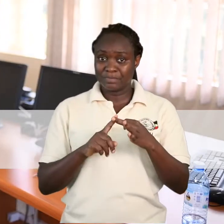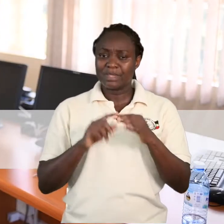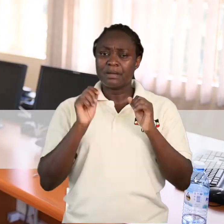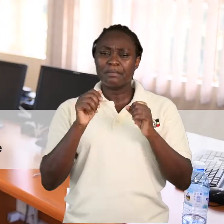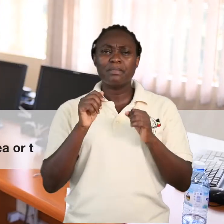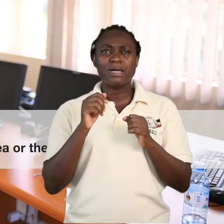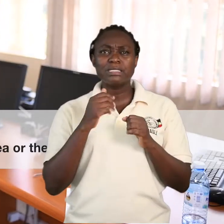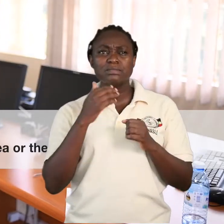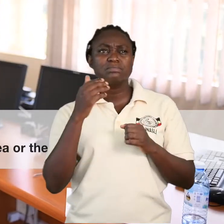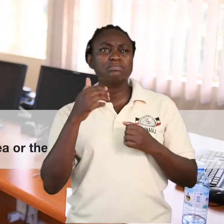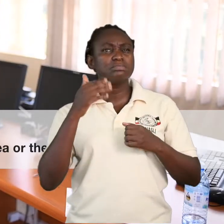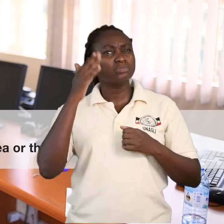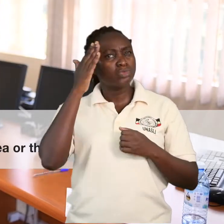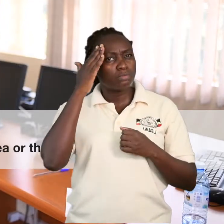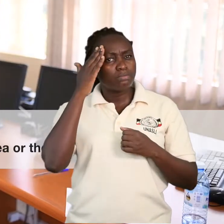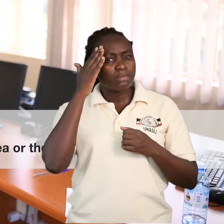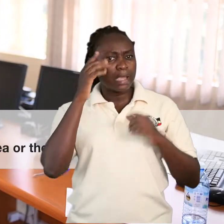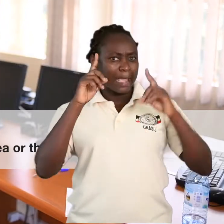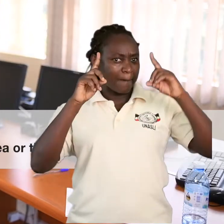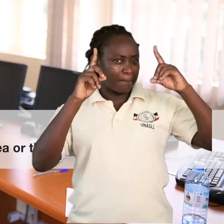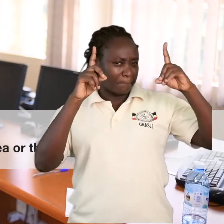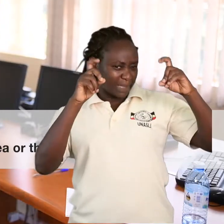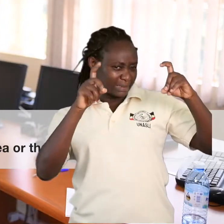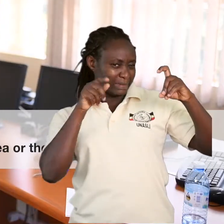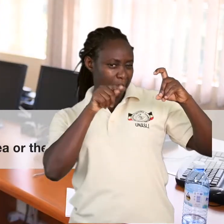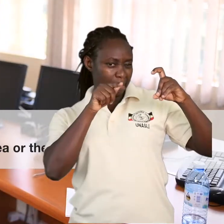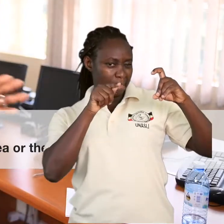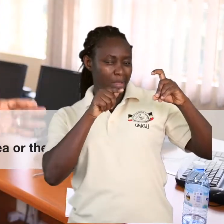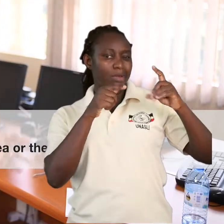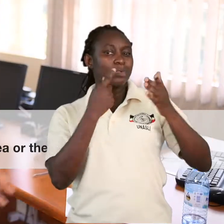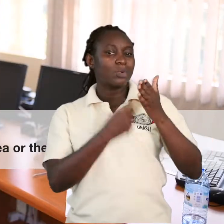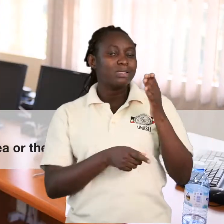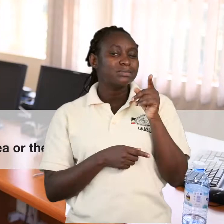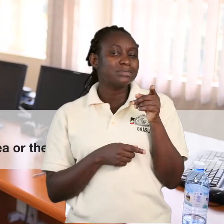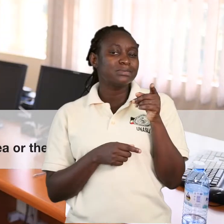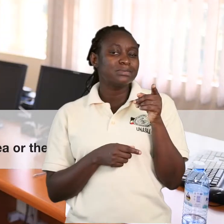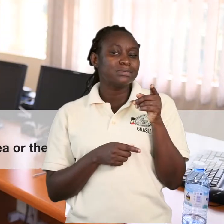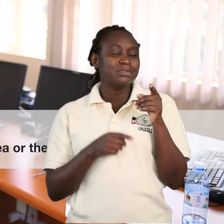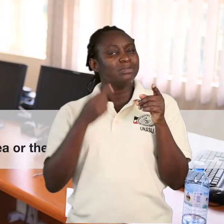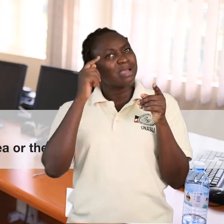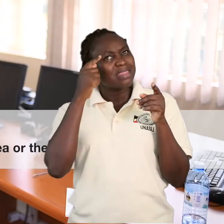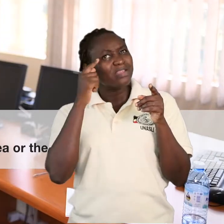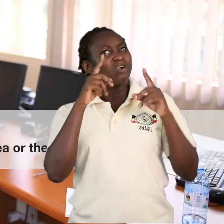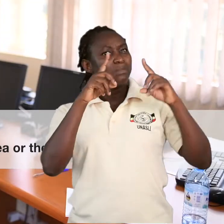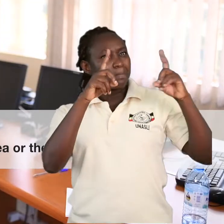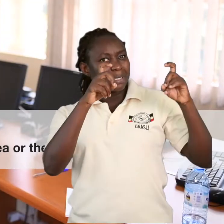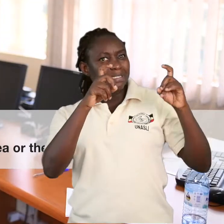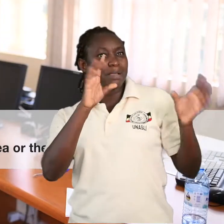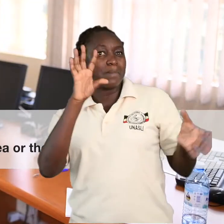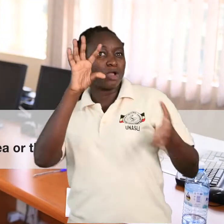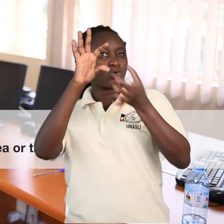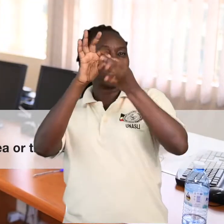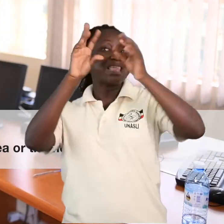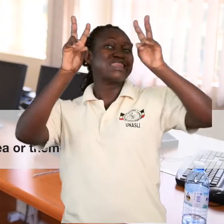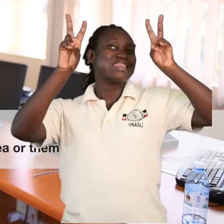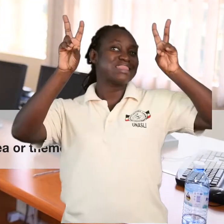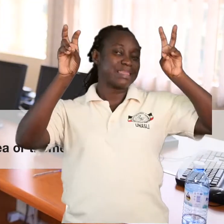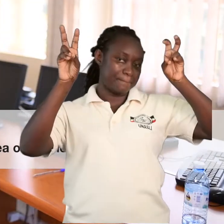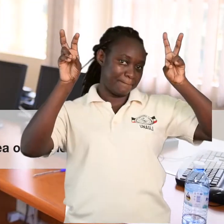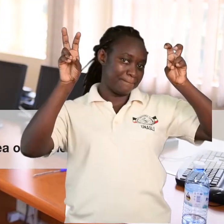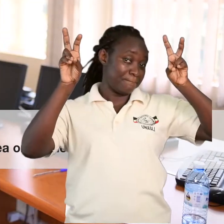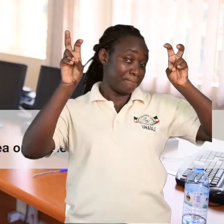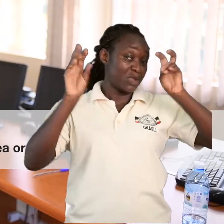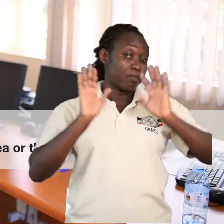image. The image must relate to the main idea or theme of your graphic